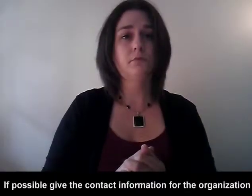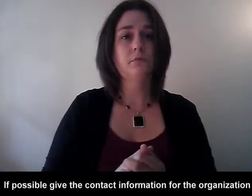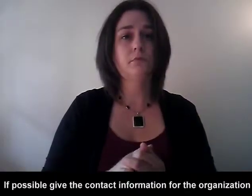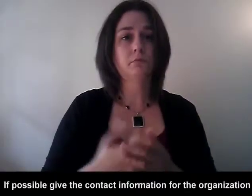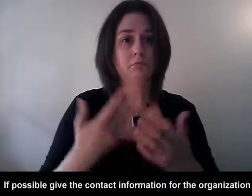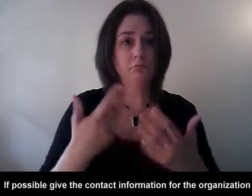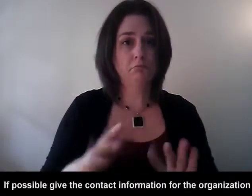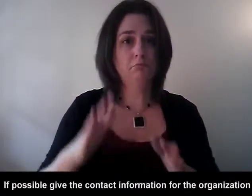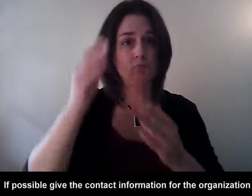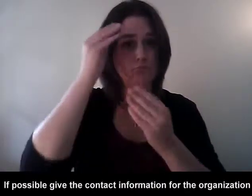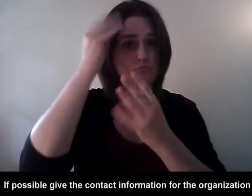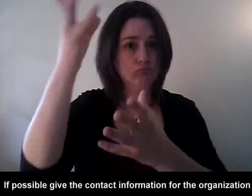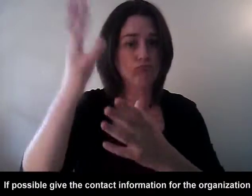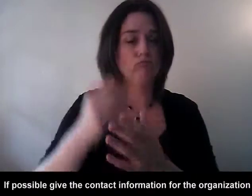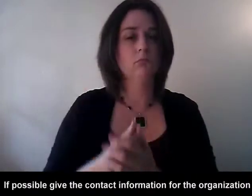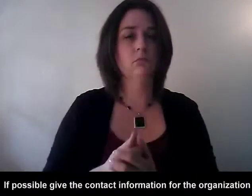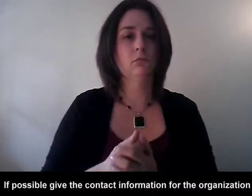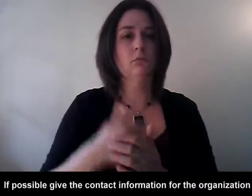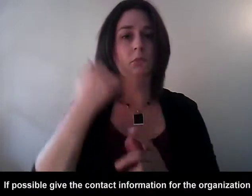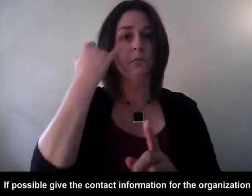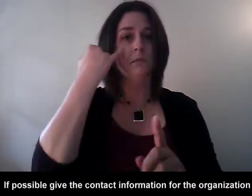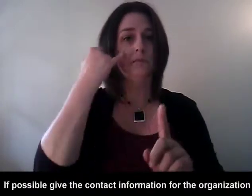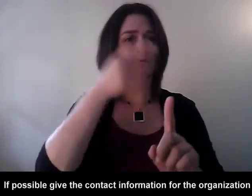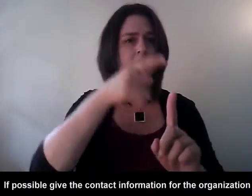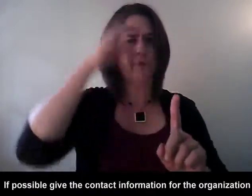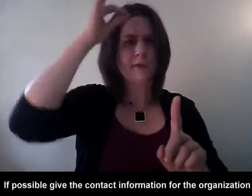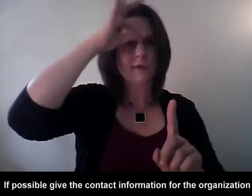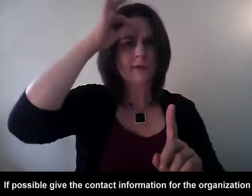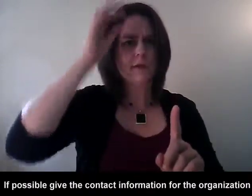If possible, give the contact information for the organization